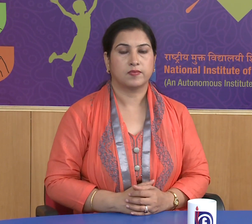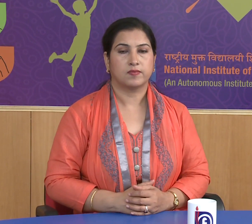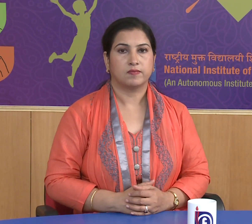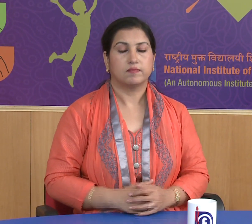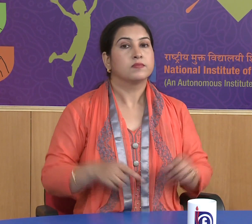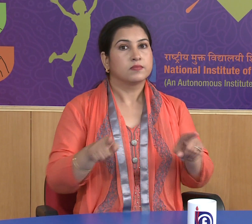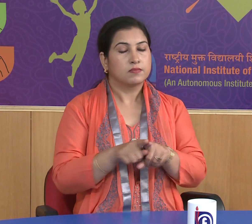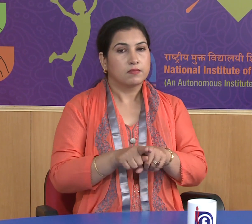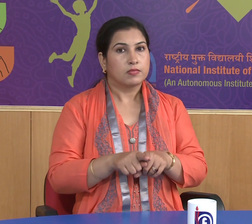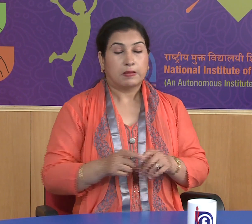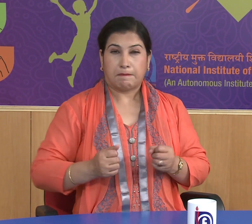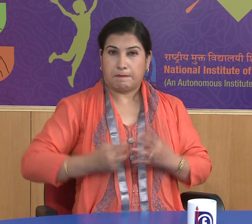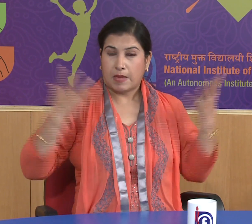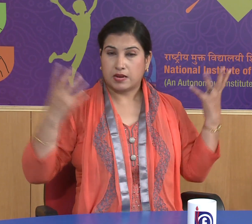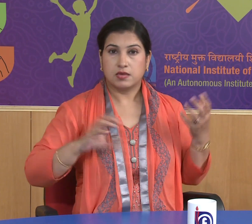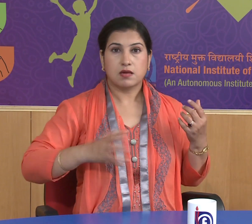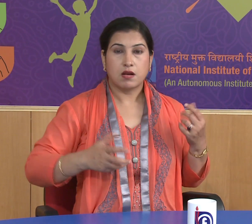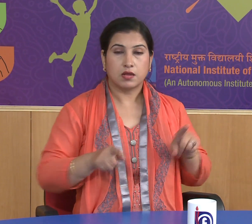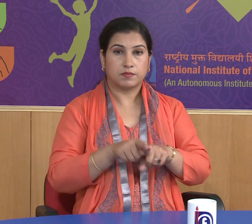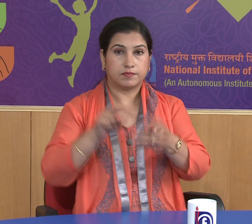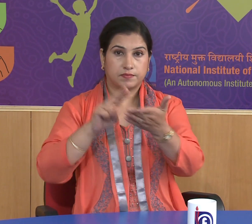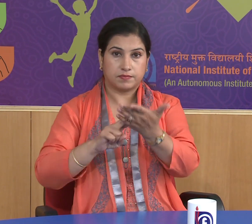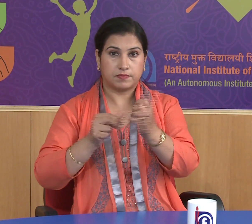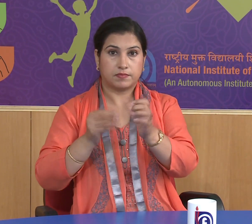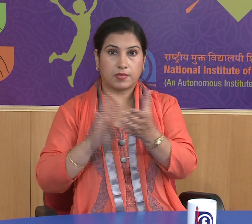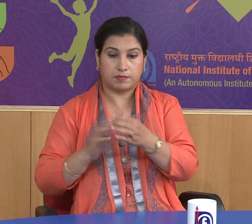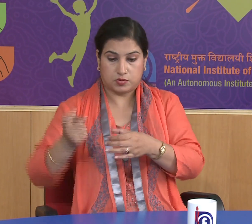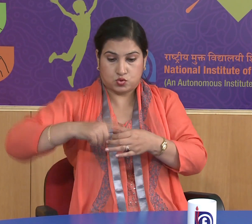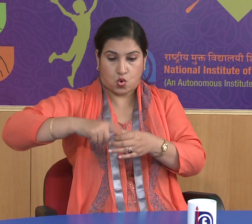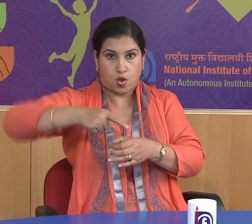As most of the countries of non-alignment movement